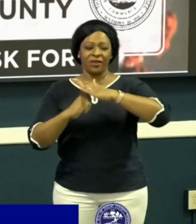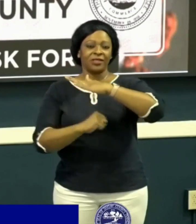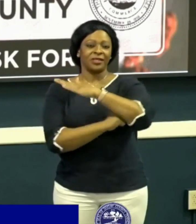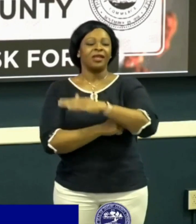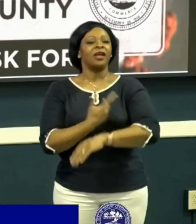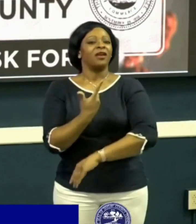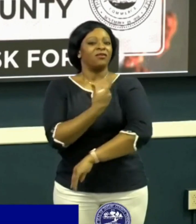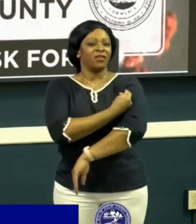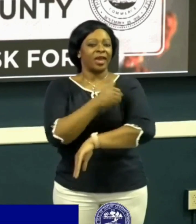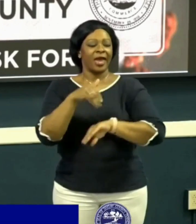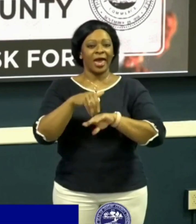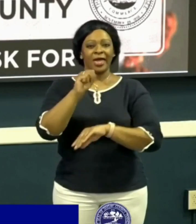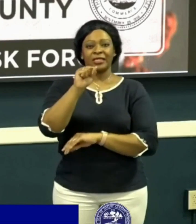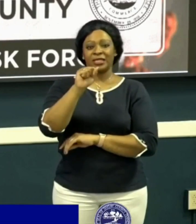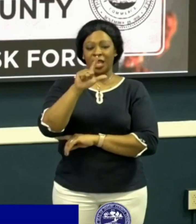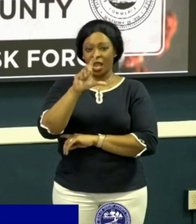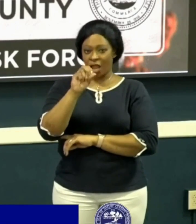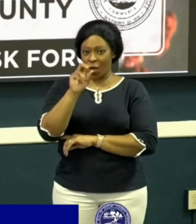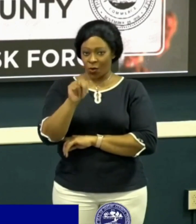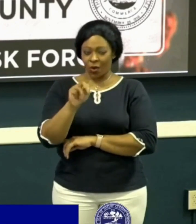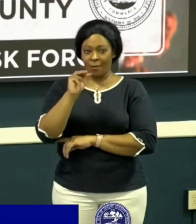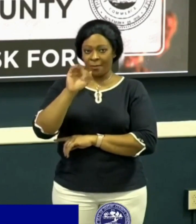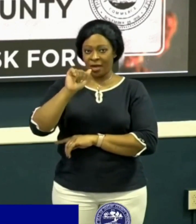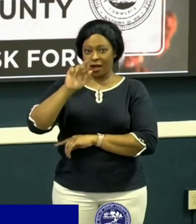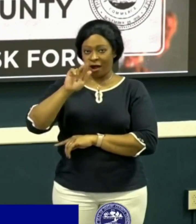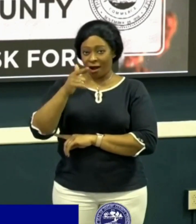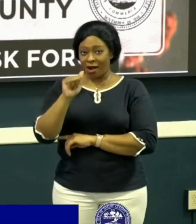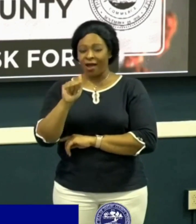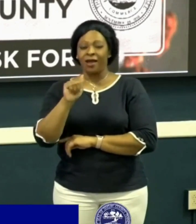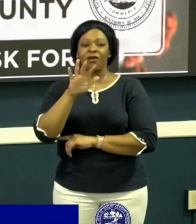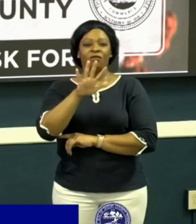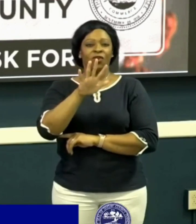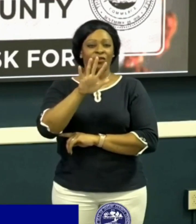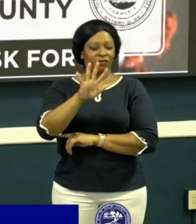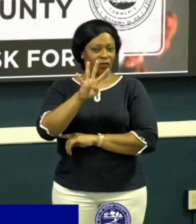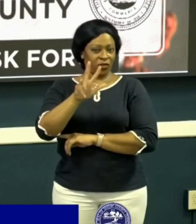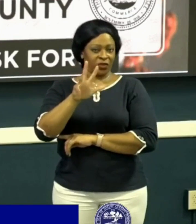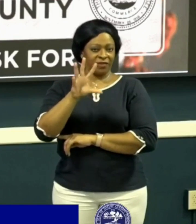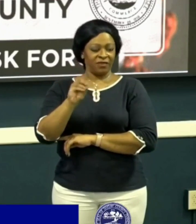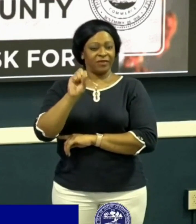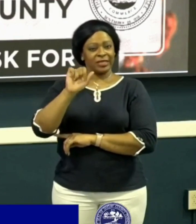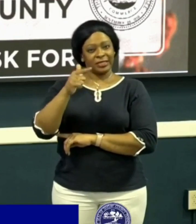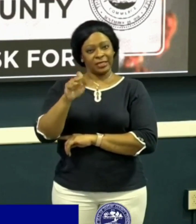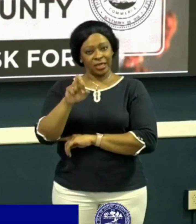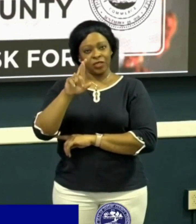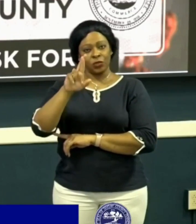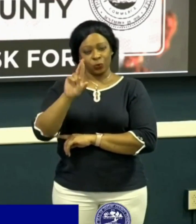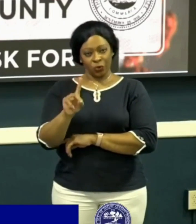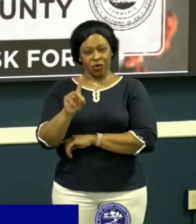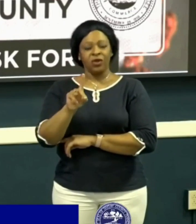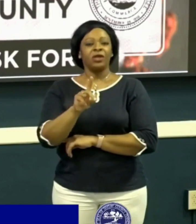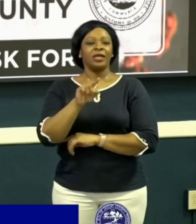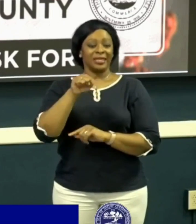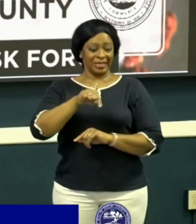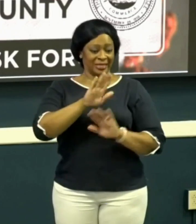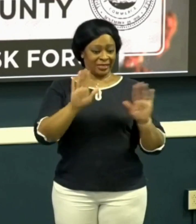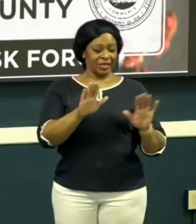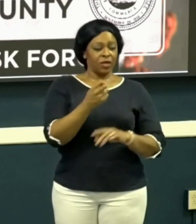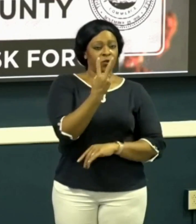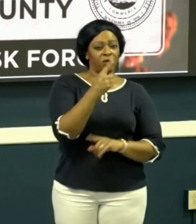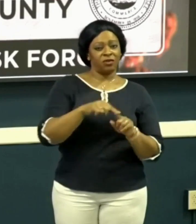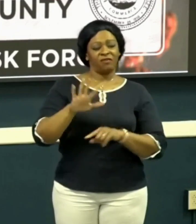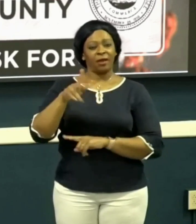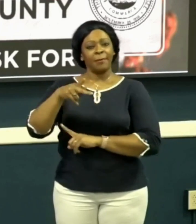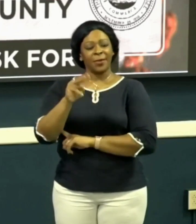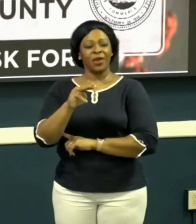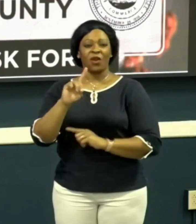at the Salon Monarca at 4350 Stage Road this Sunday from 12 to 5 p.m. This is